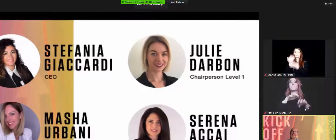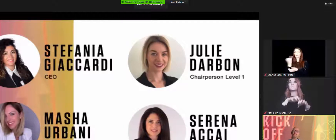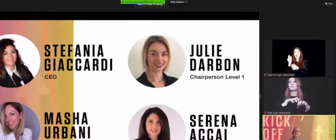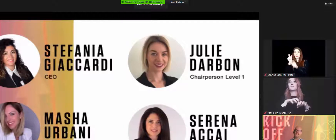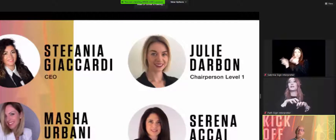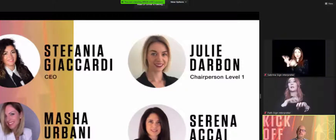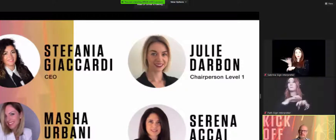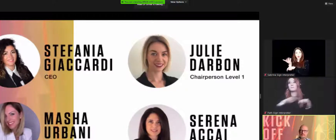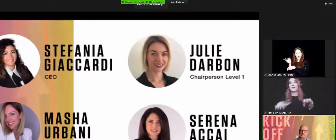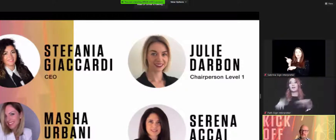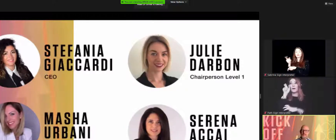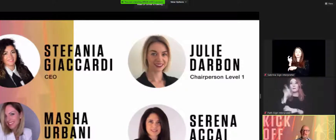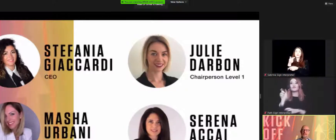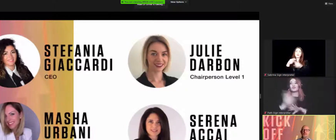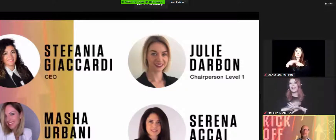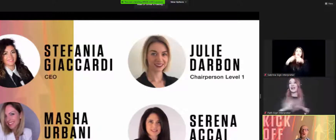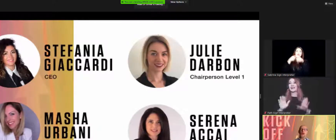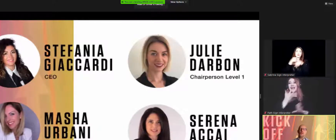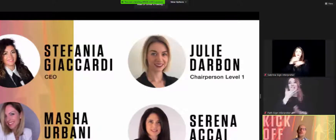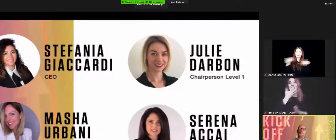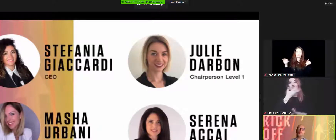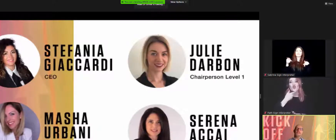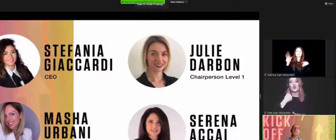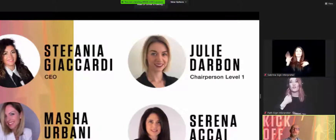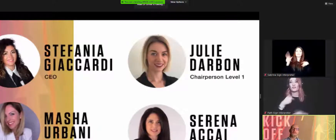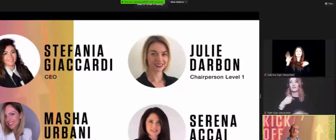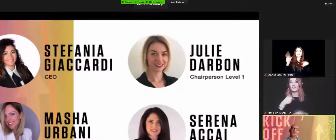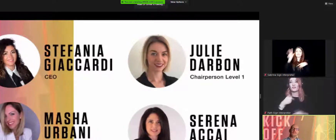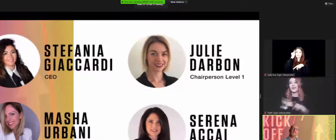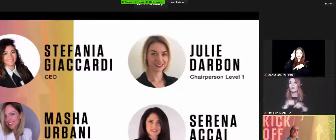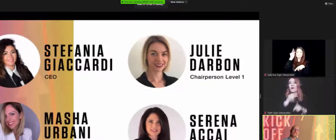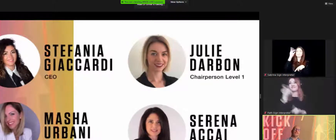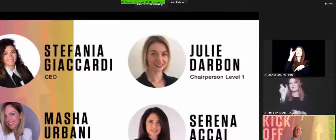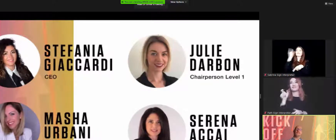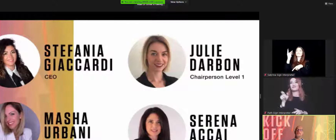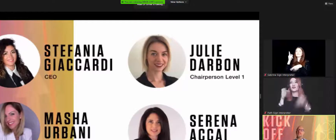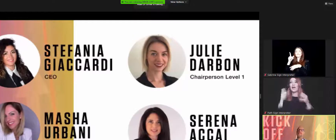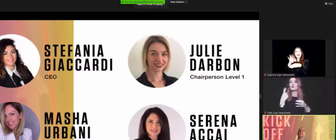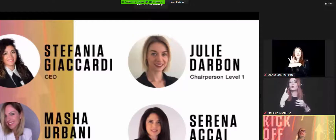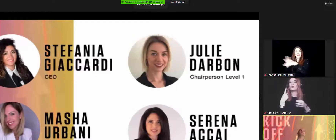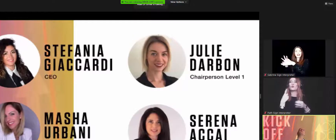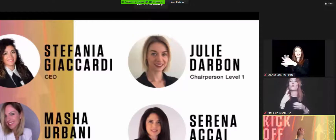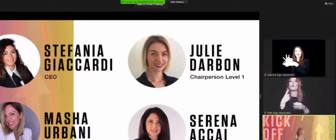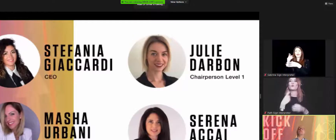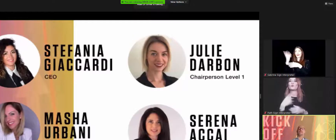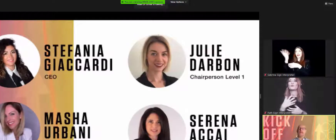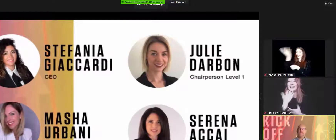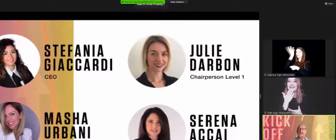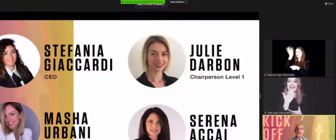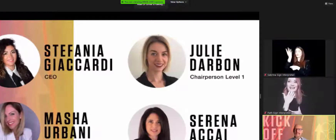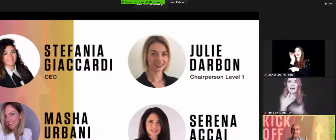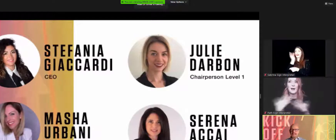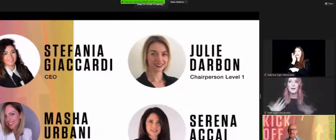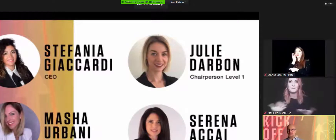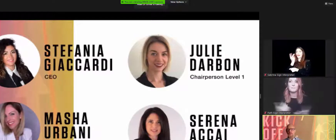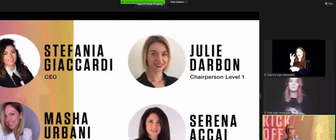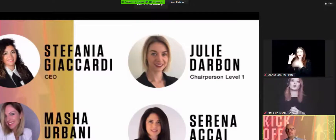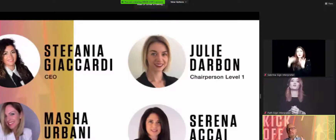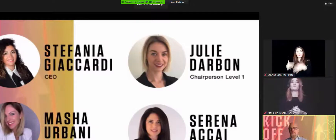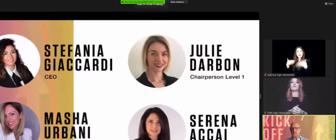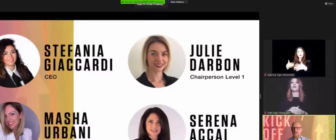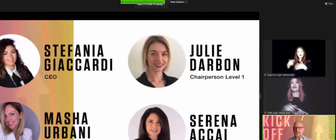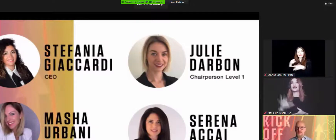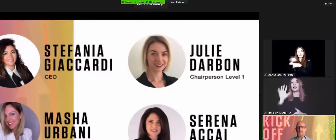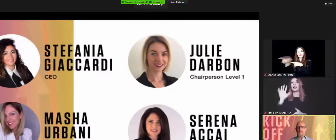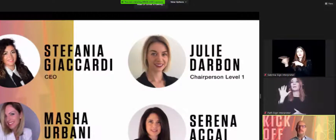As examples. And you see, wow, what they're doing, this is just incredible, but it's not me. I can tell you what they're